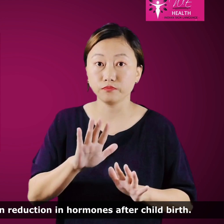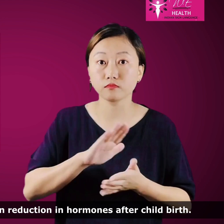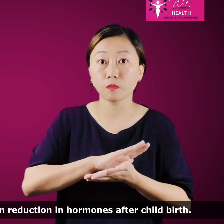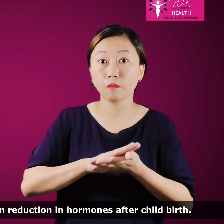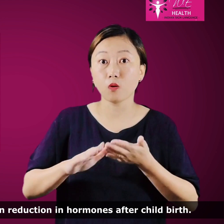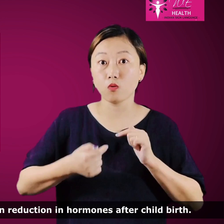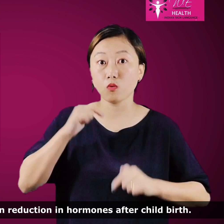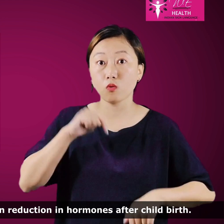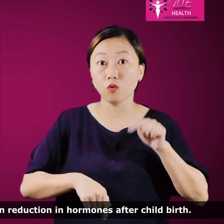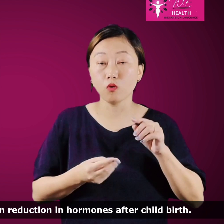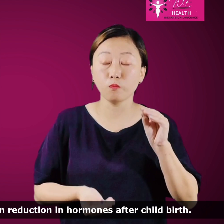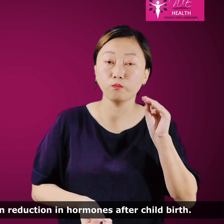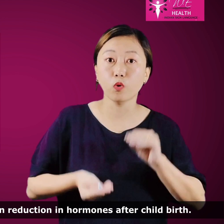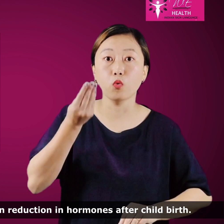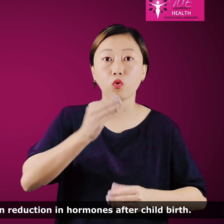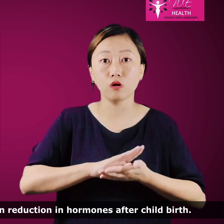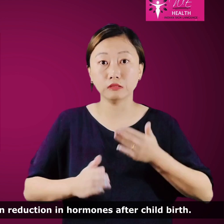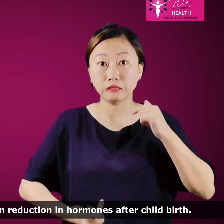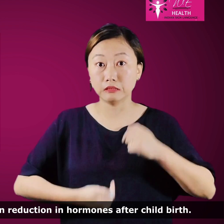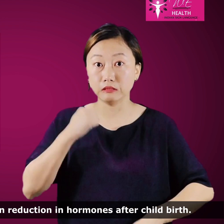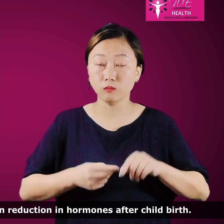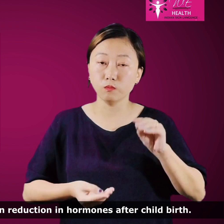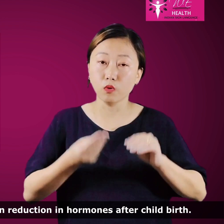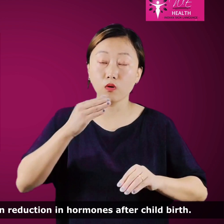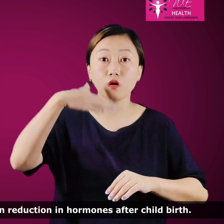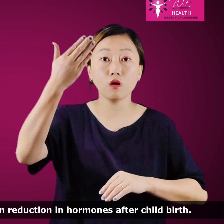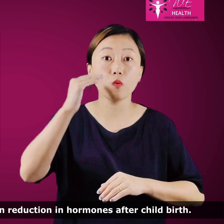It is also because of sudden reduction in hormones after childbirth